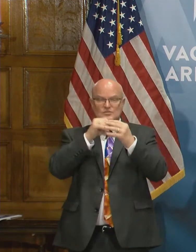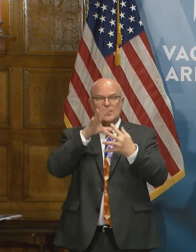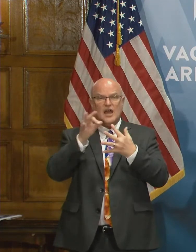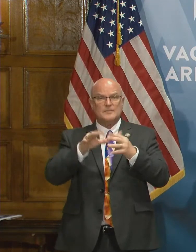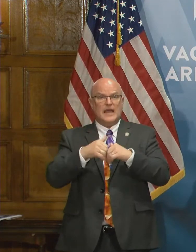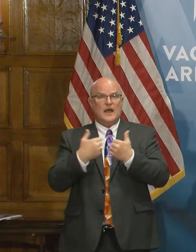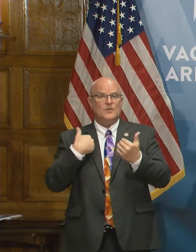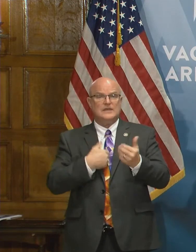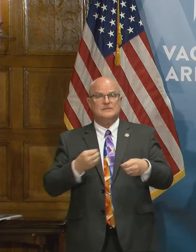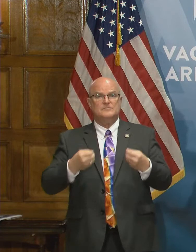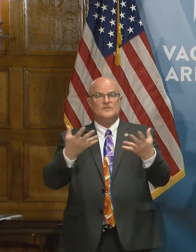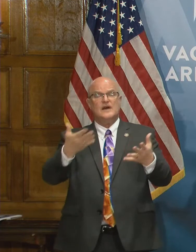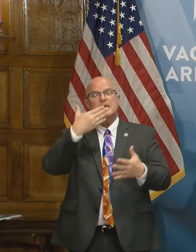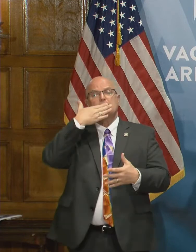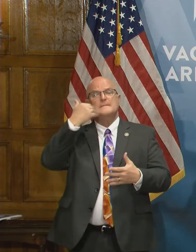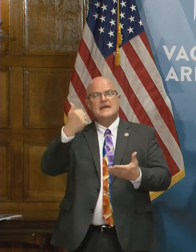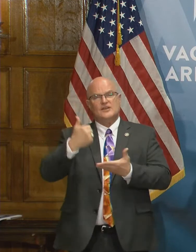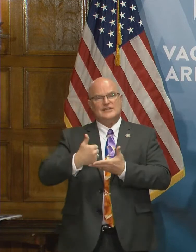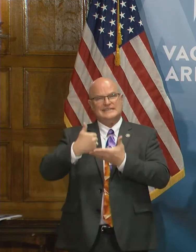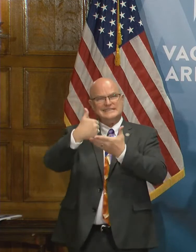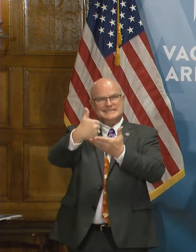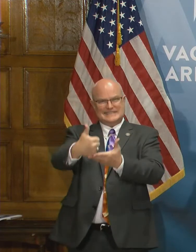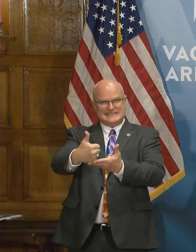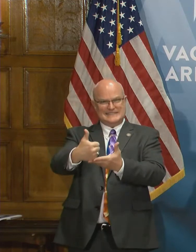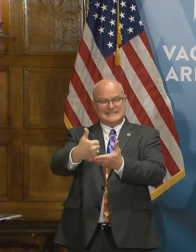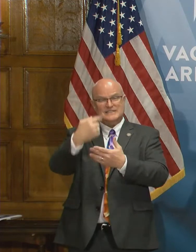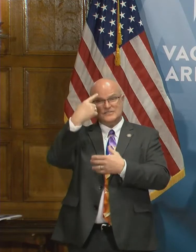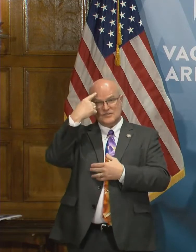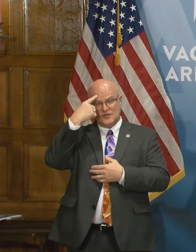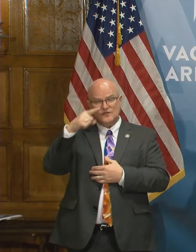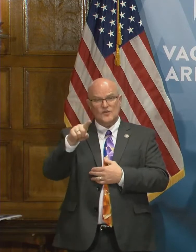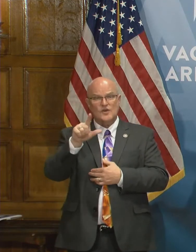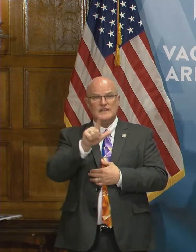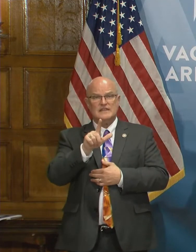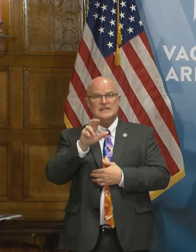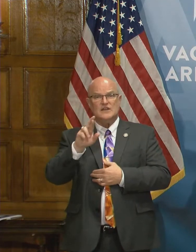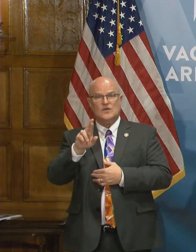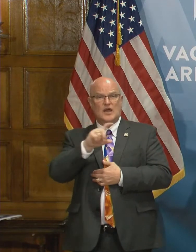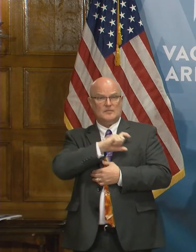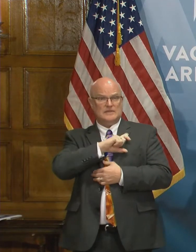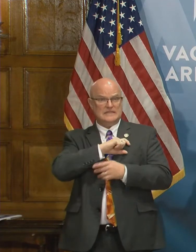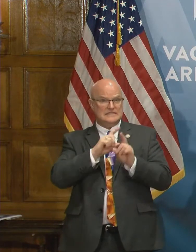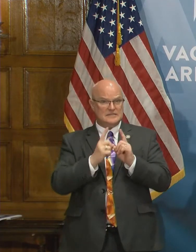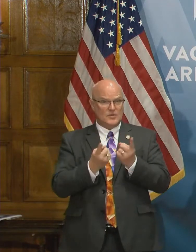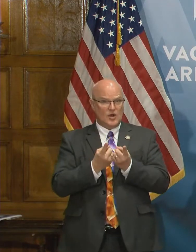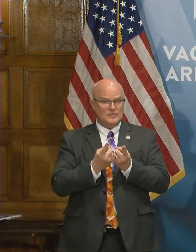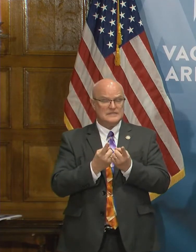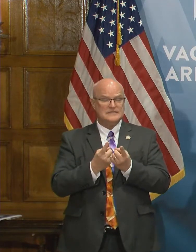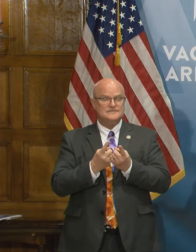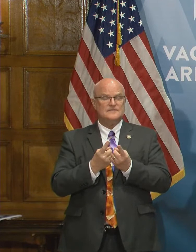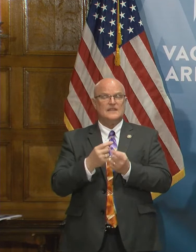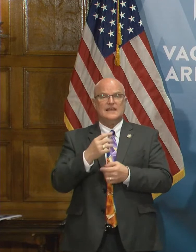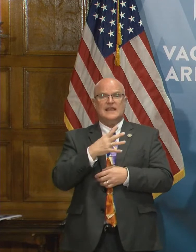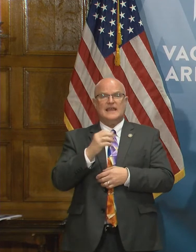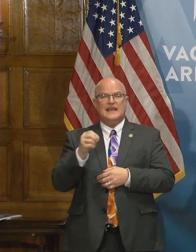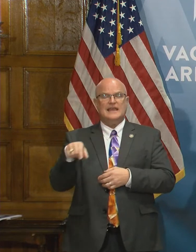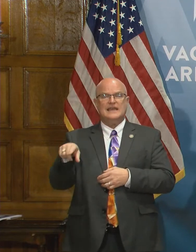how we can provide additional assistance to the Little Rock Police Department,